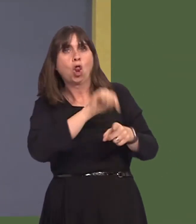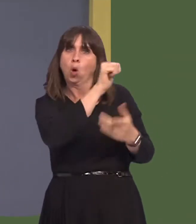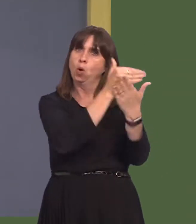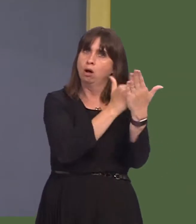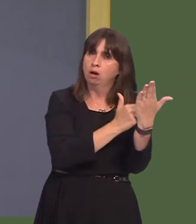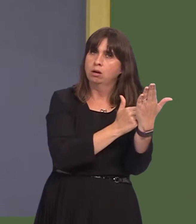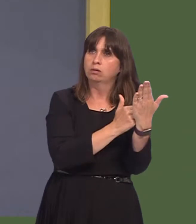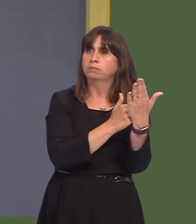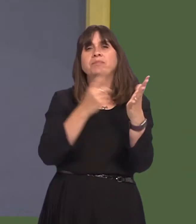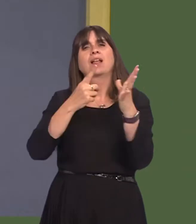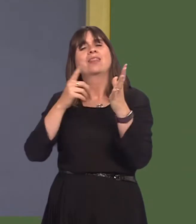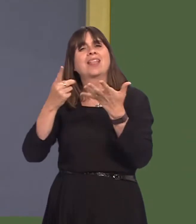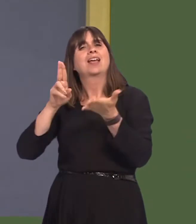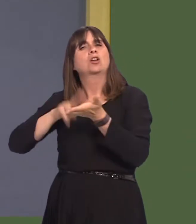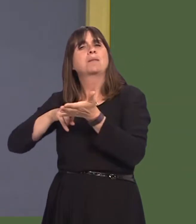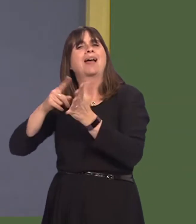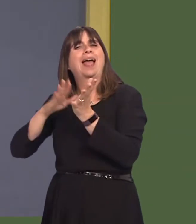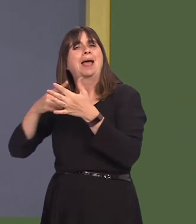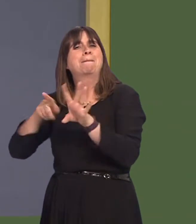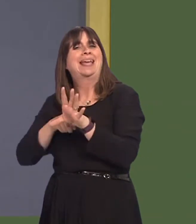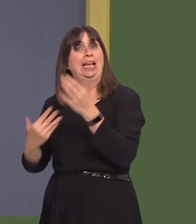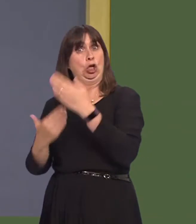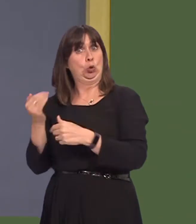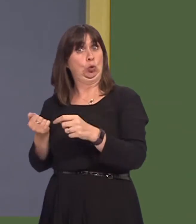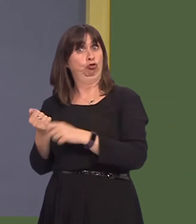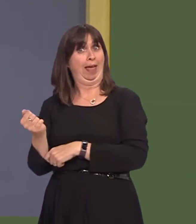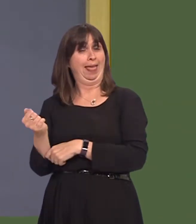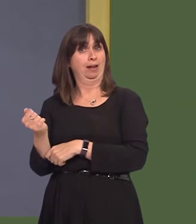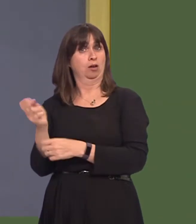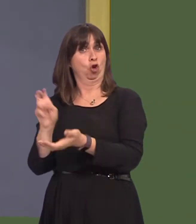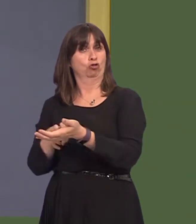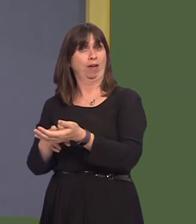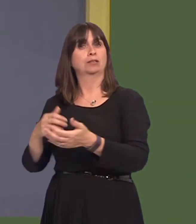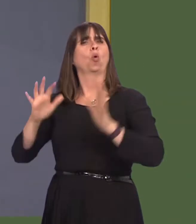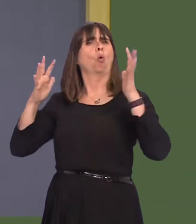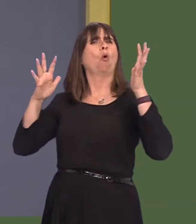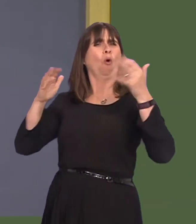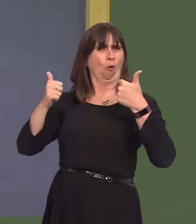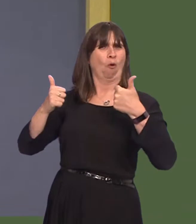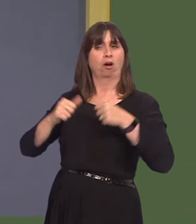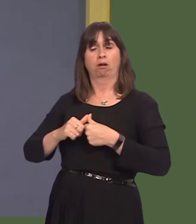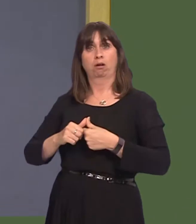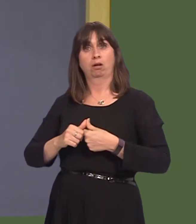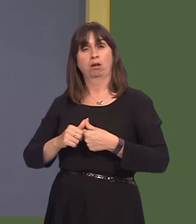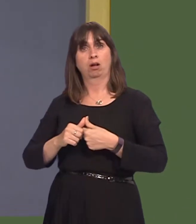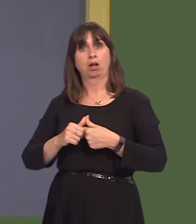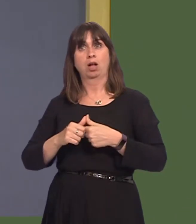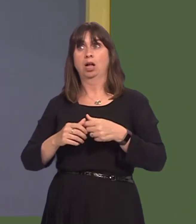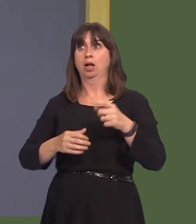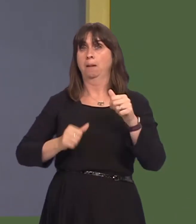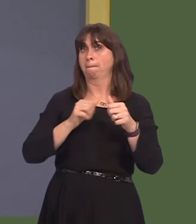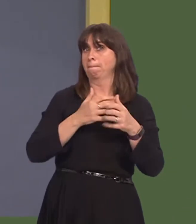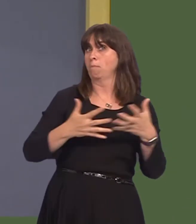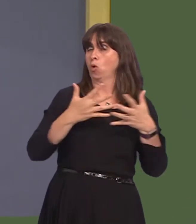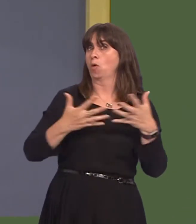Amy contract for delivering rail and metro is extremely welcome. The increased hi-fi on the